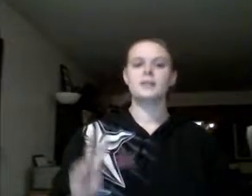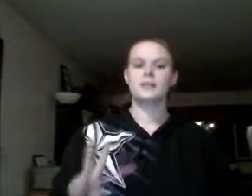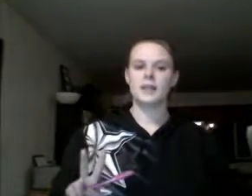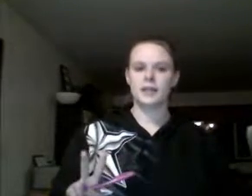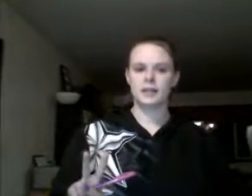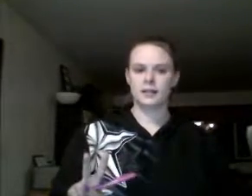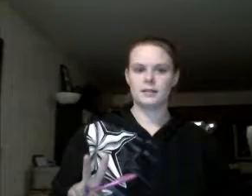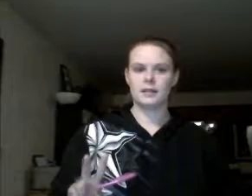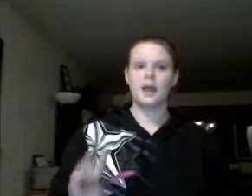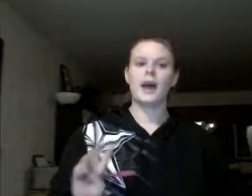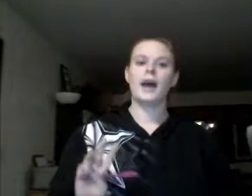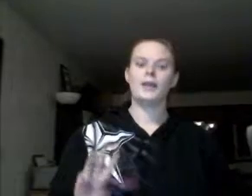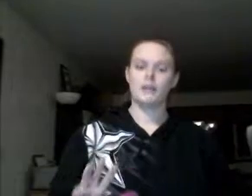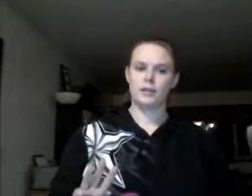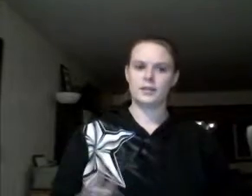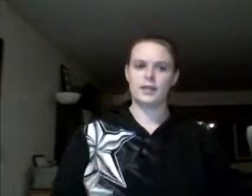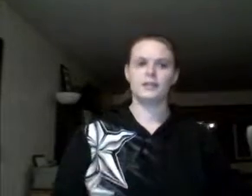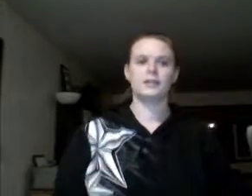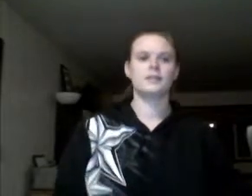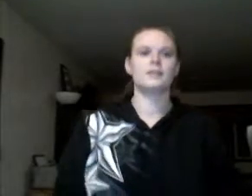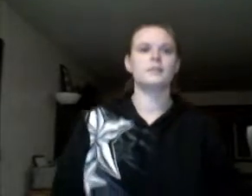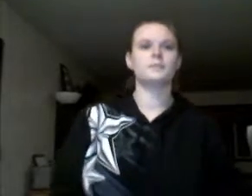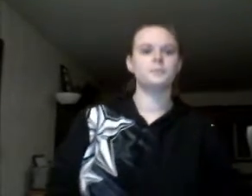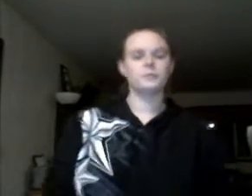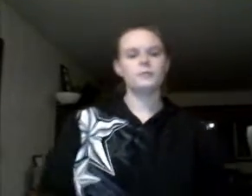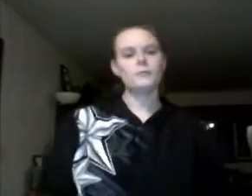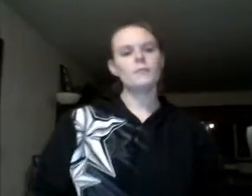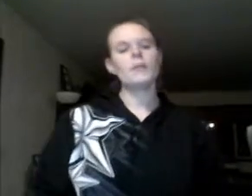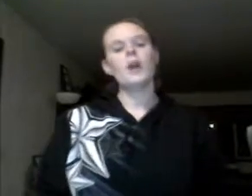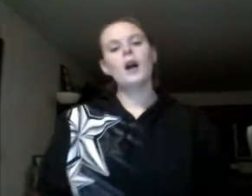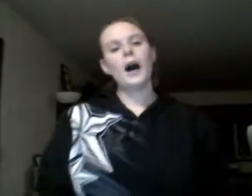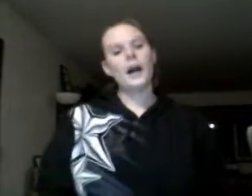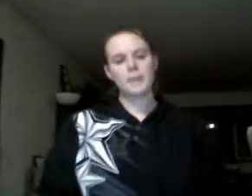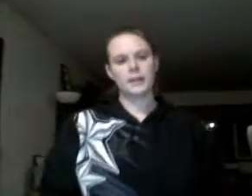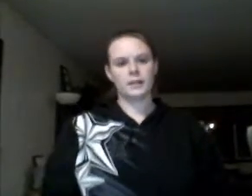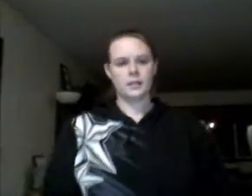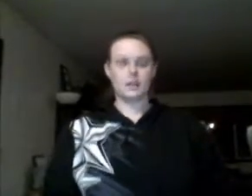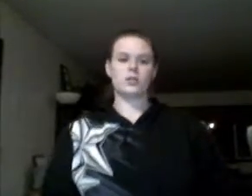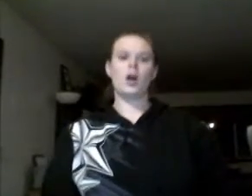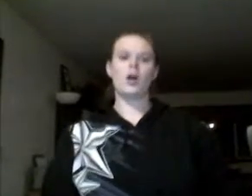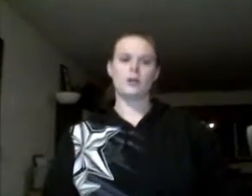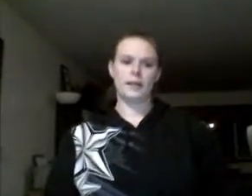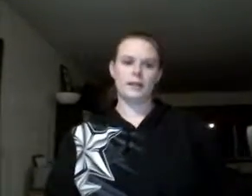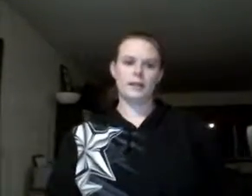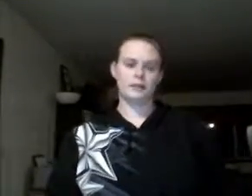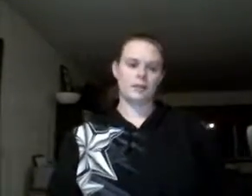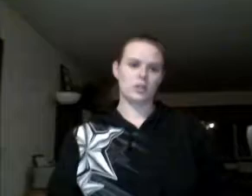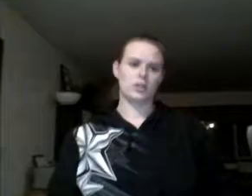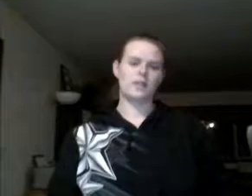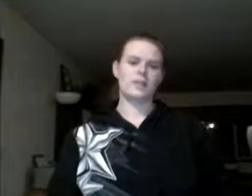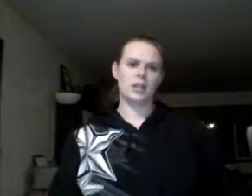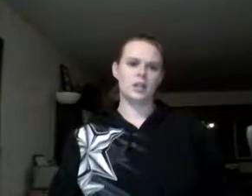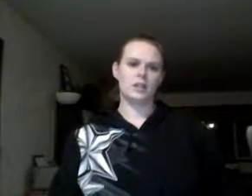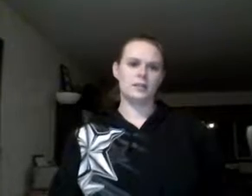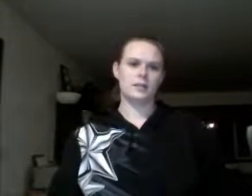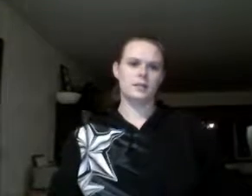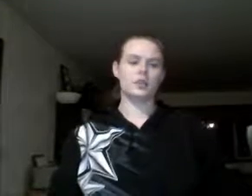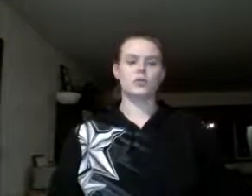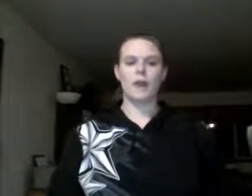second list, and third set of lists. On the main list, there's all the big things, such as invitations, the dress,